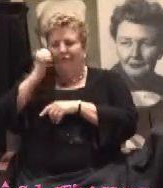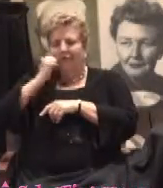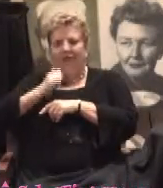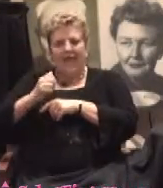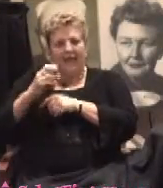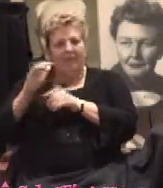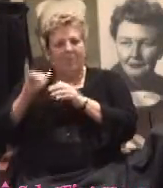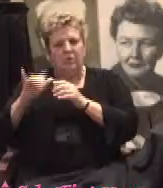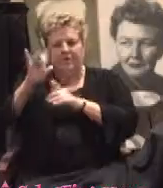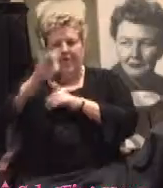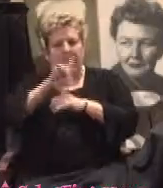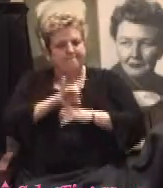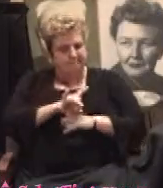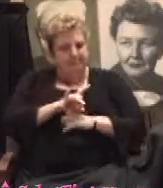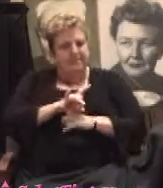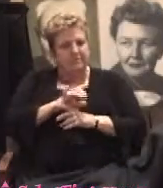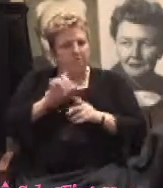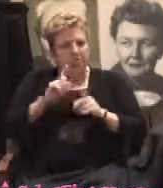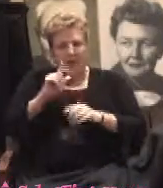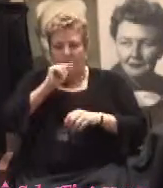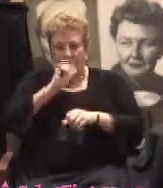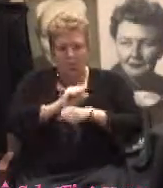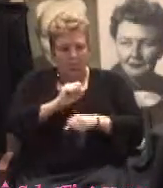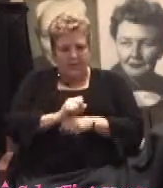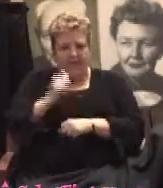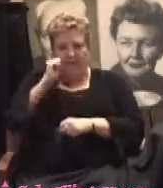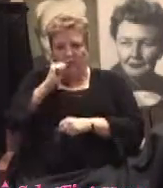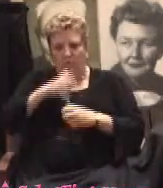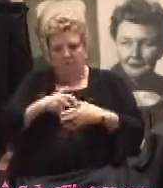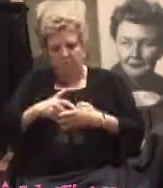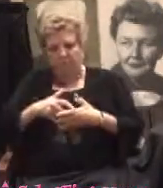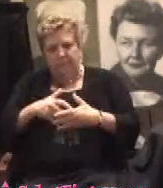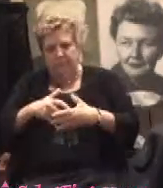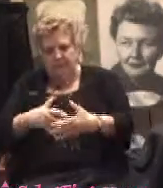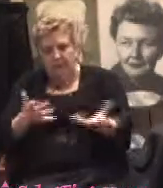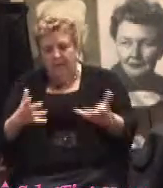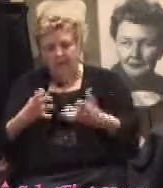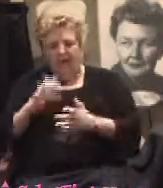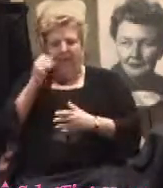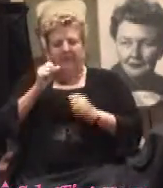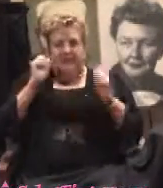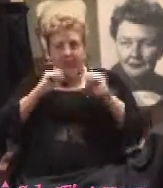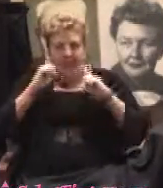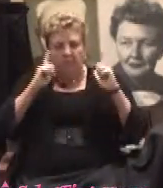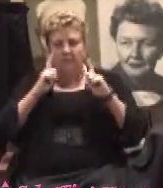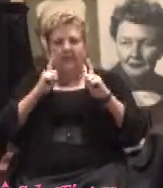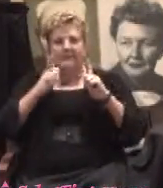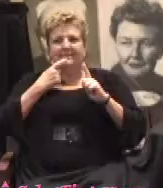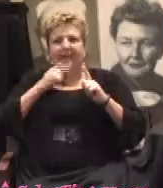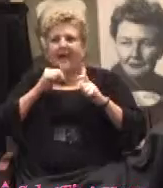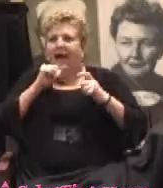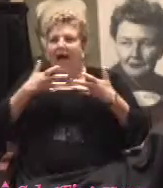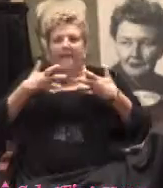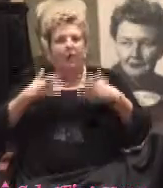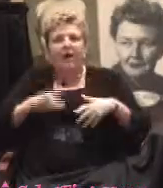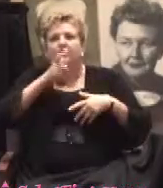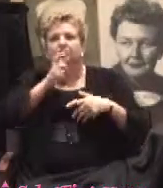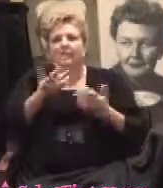unemployed and that girl was getting more and more pregnant, my mom was dying of cancer, every day I woke up and said, I don't want to drink today. I don't want to drink today. I don't want